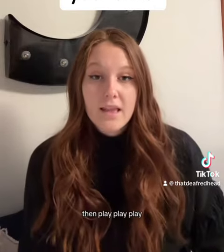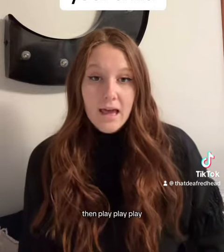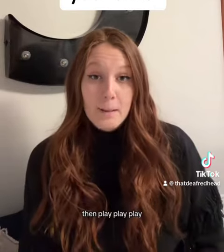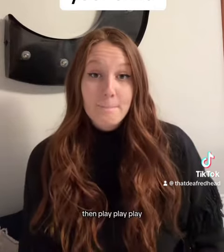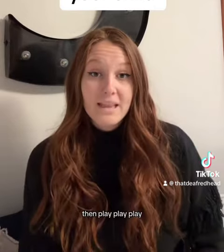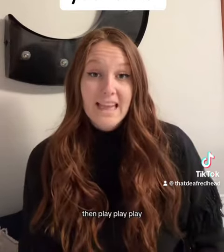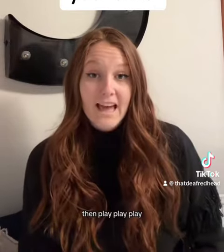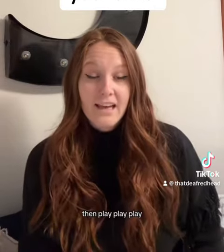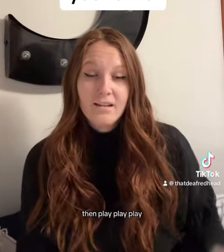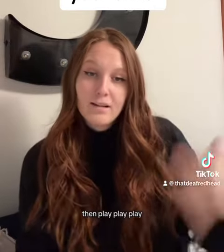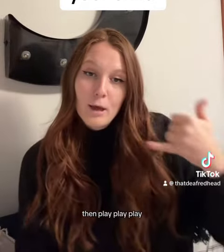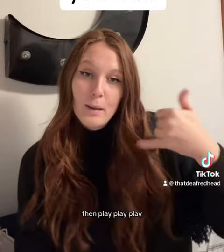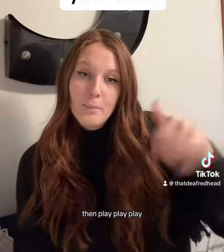Then play.